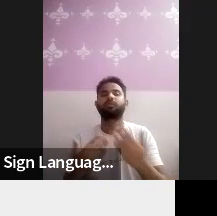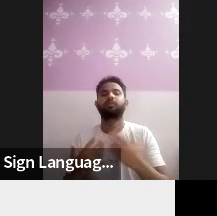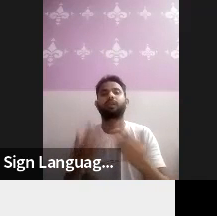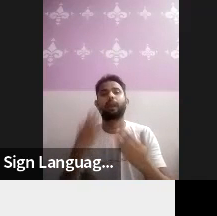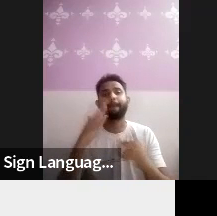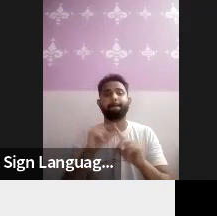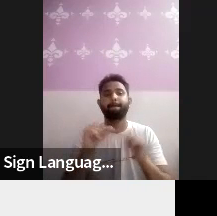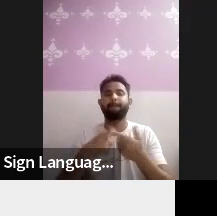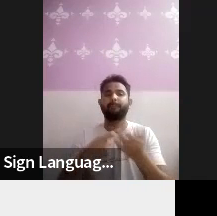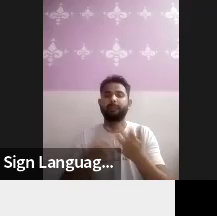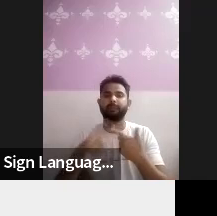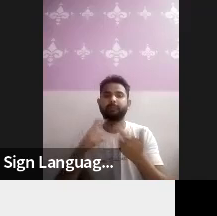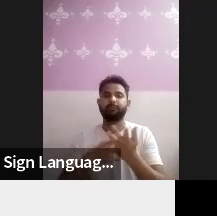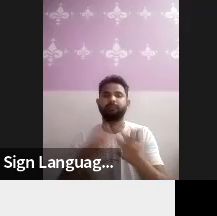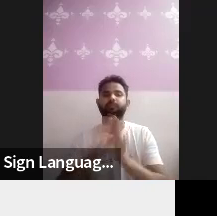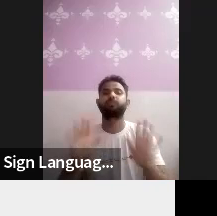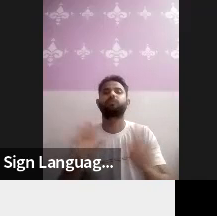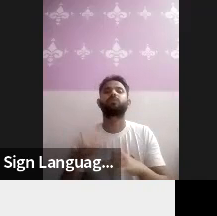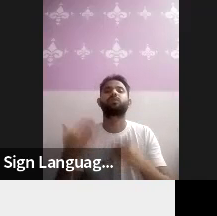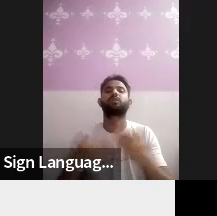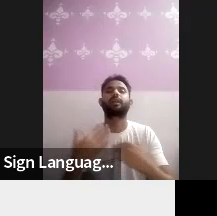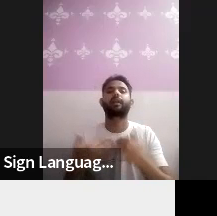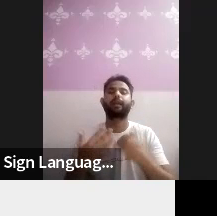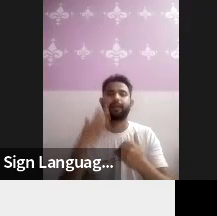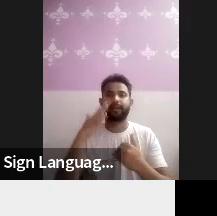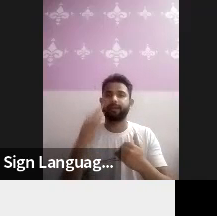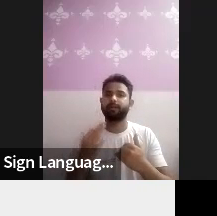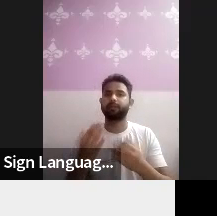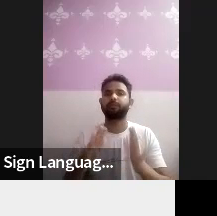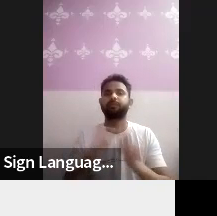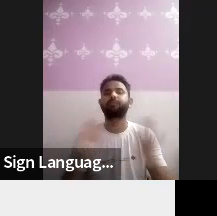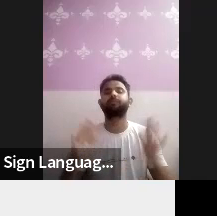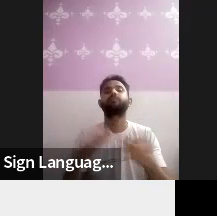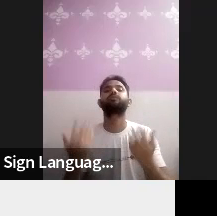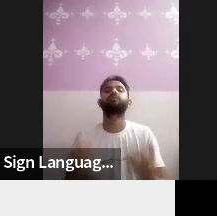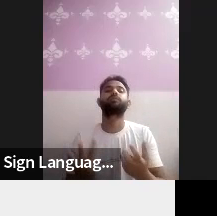most people could only say that there isn't a designated